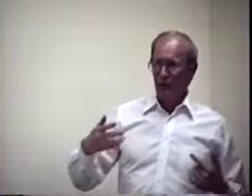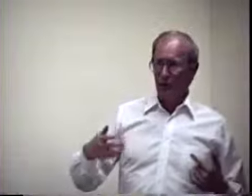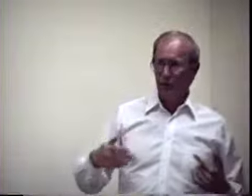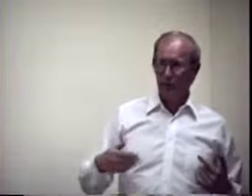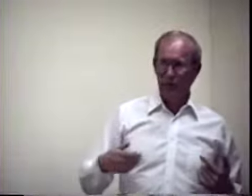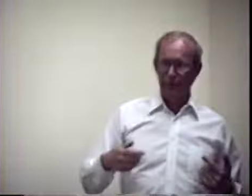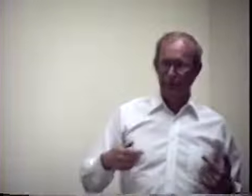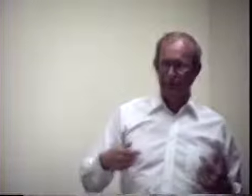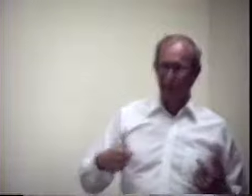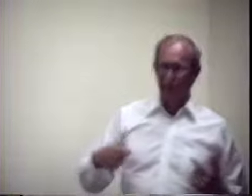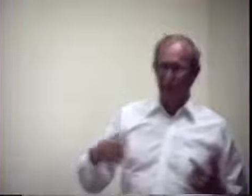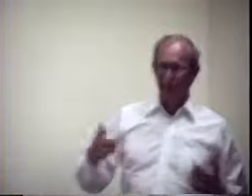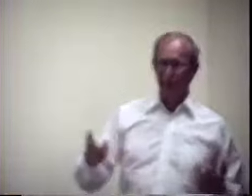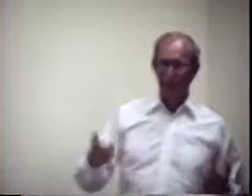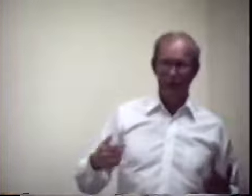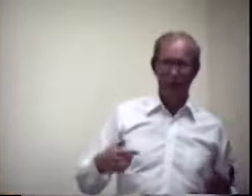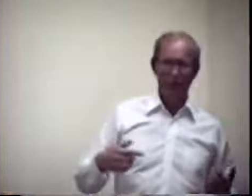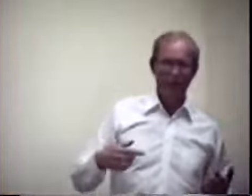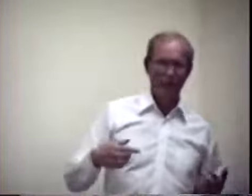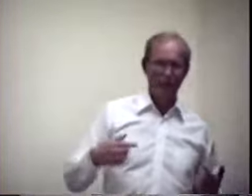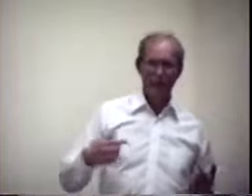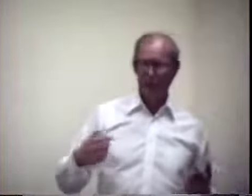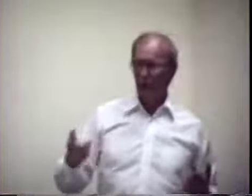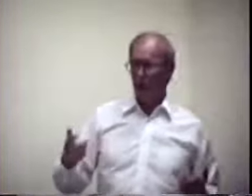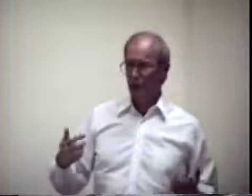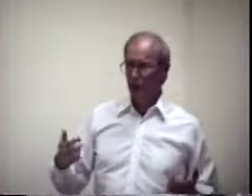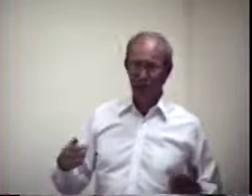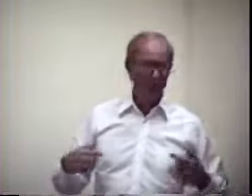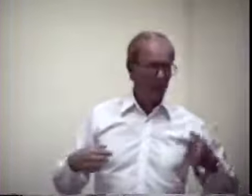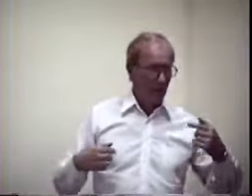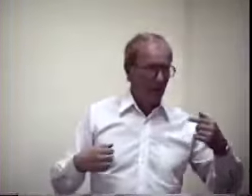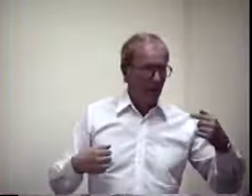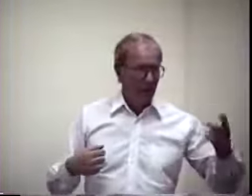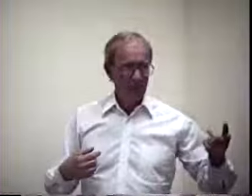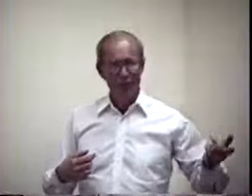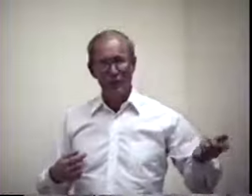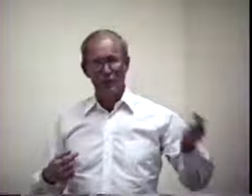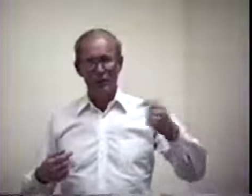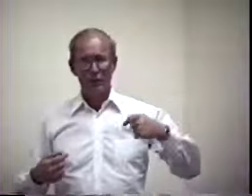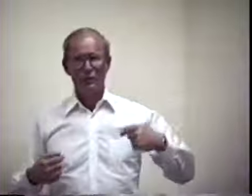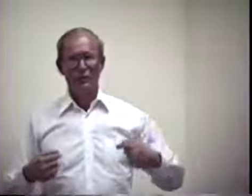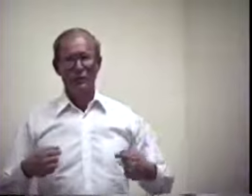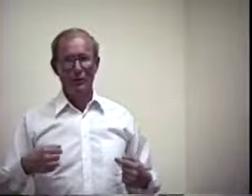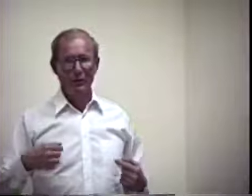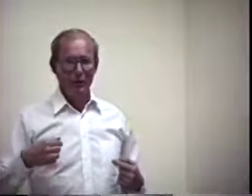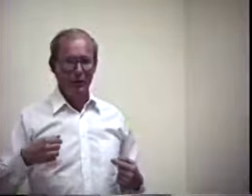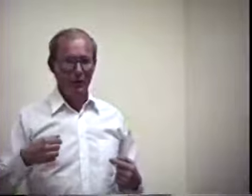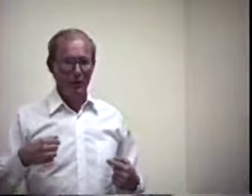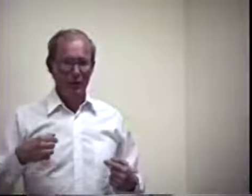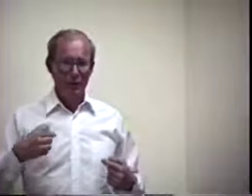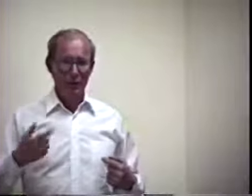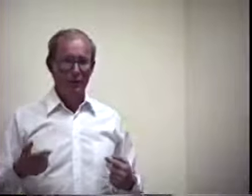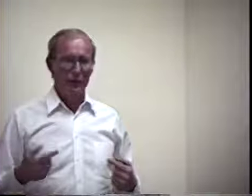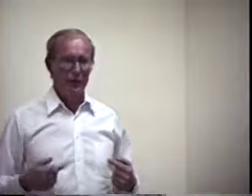type testing process among each other, or among the teacher and the student, and a quiz in this